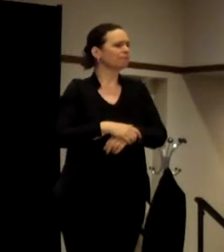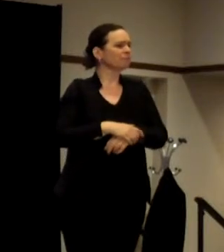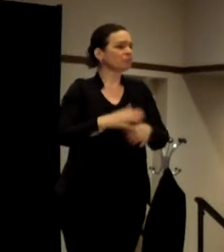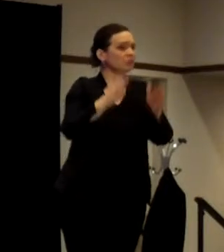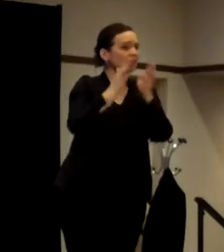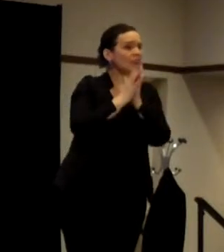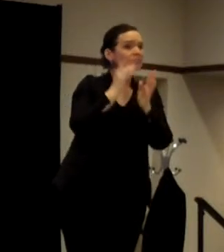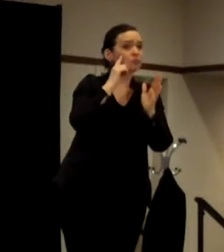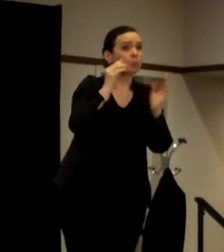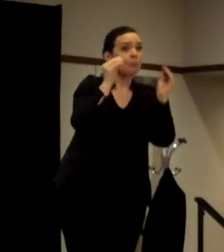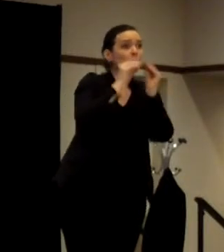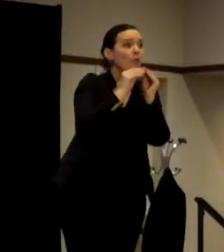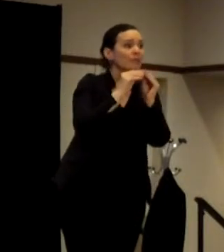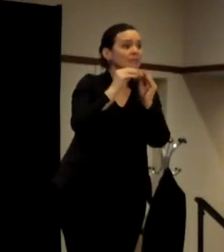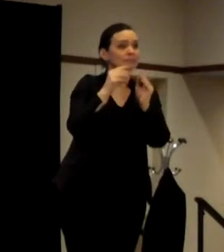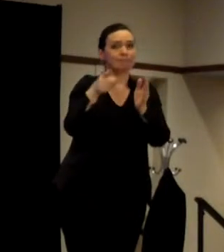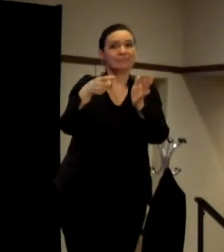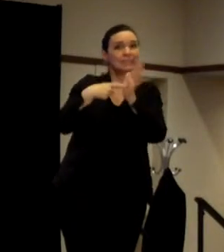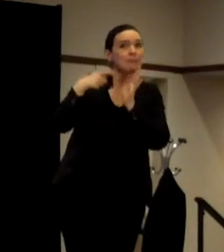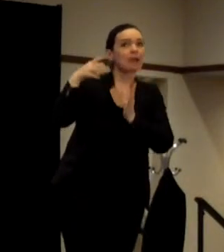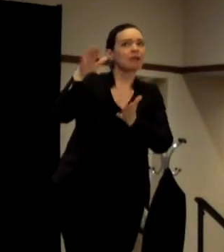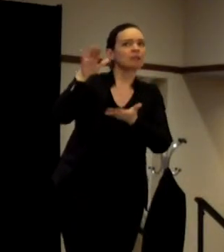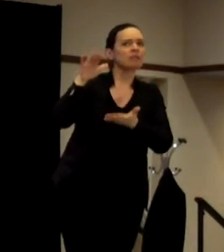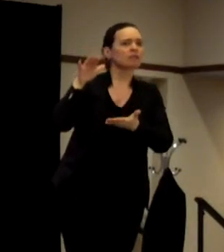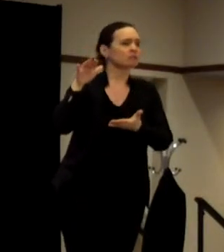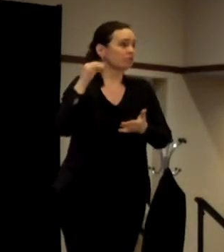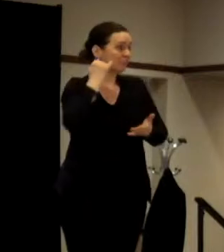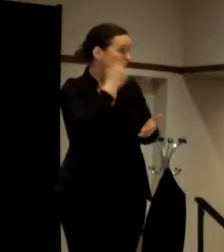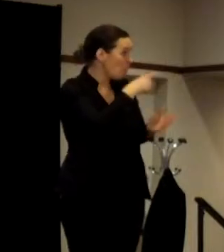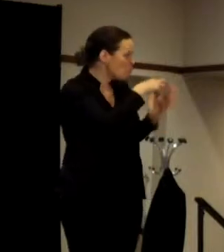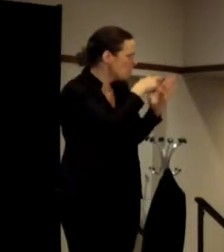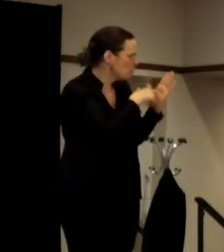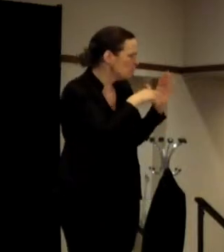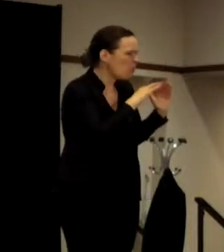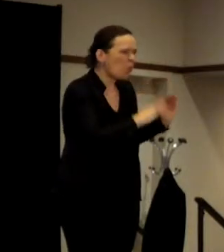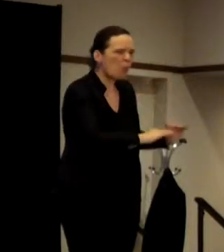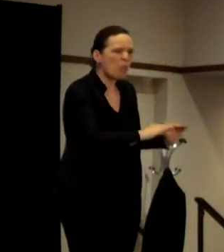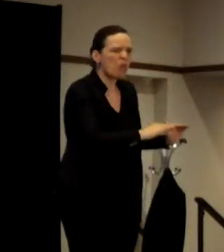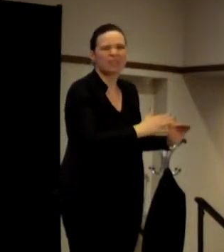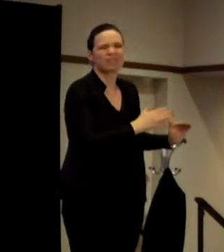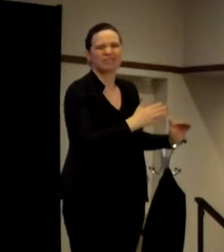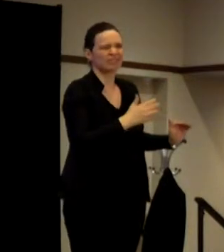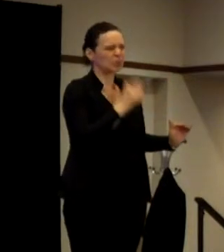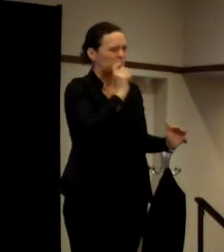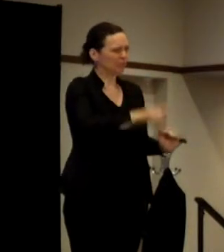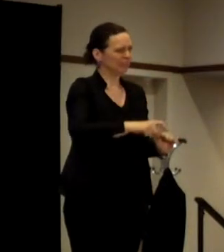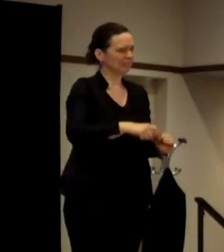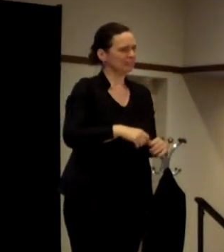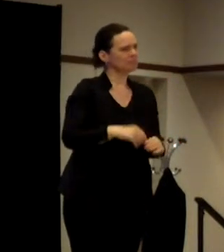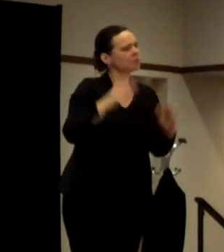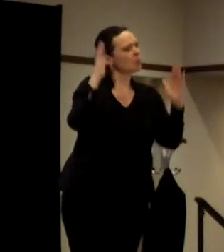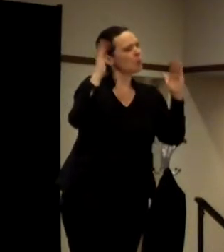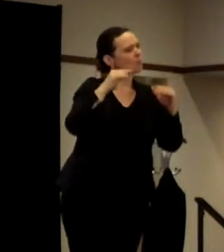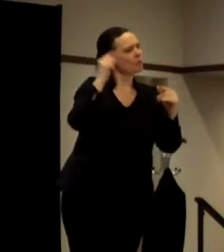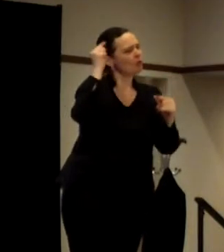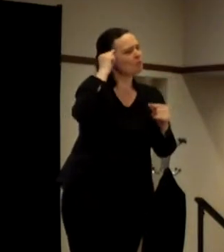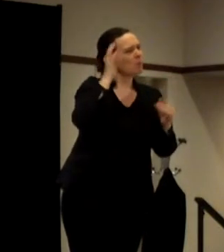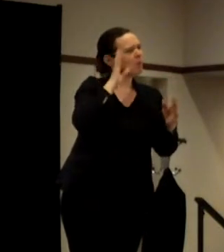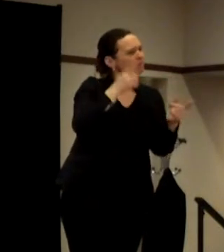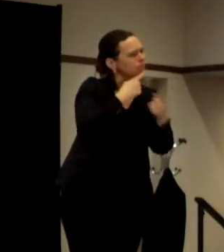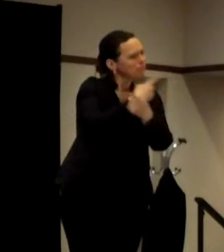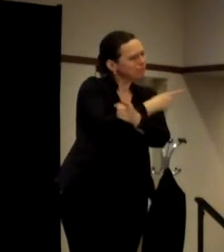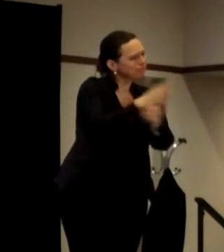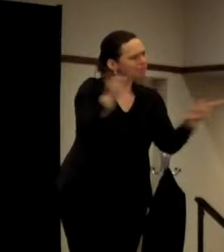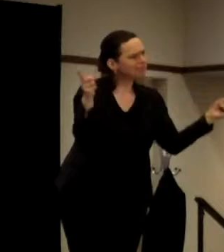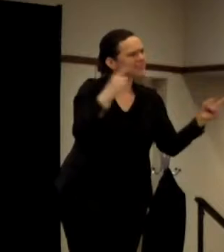hope the governor comes out and says eligibility is going to increase tomorrow or the day after, and we'll be behind the 8 ball a little bit. But we can always